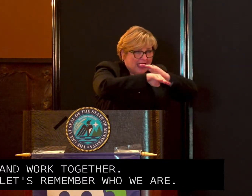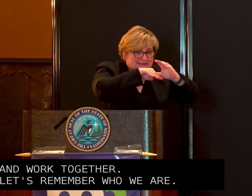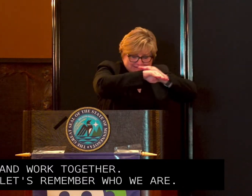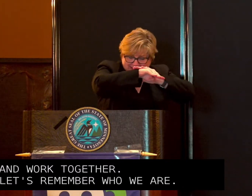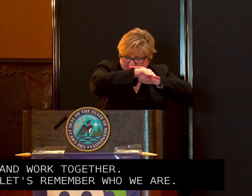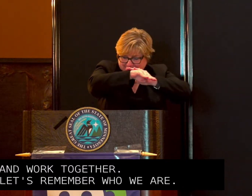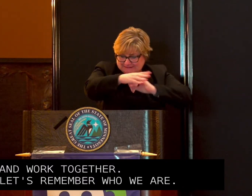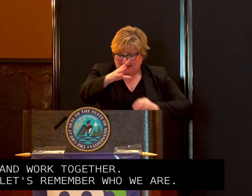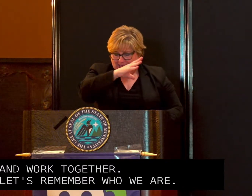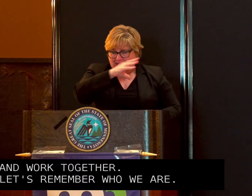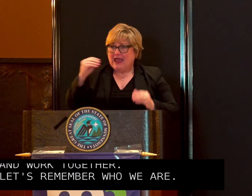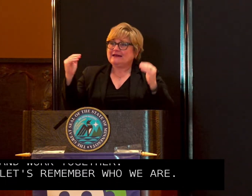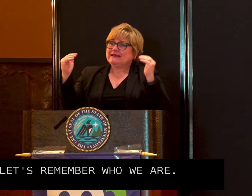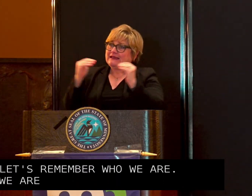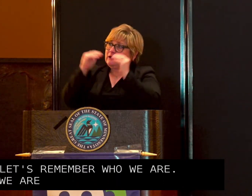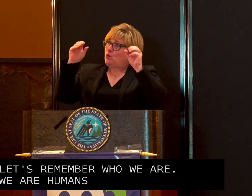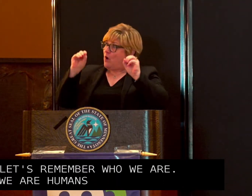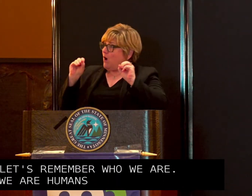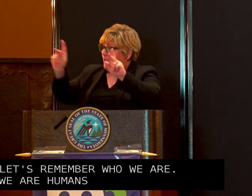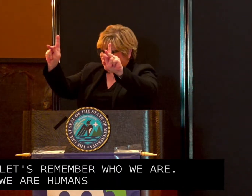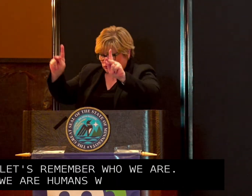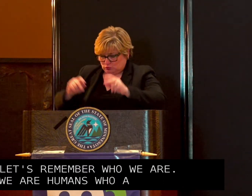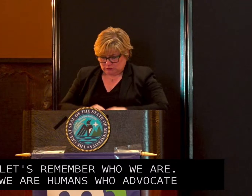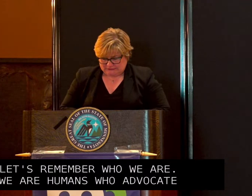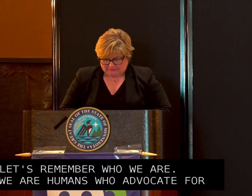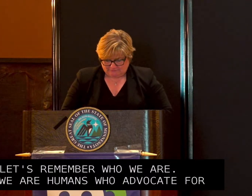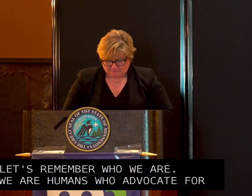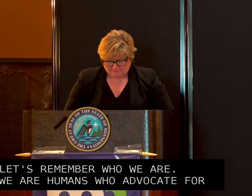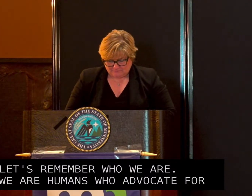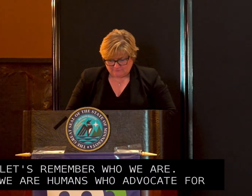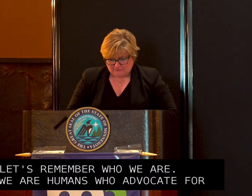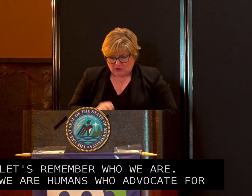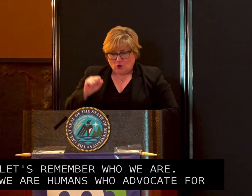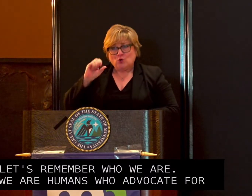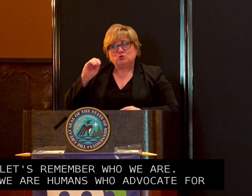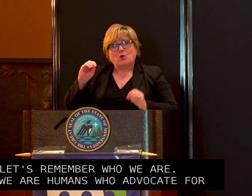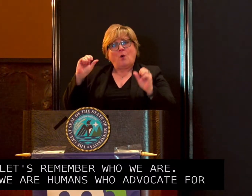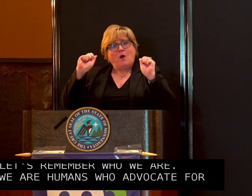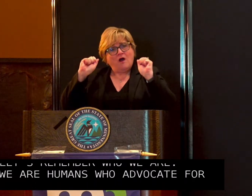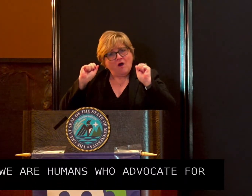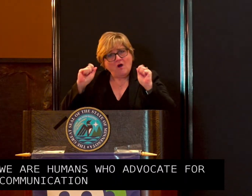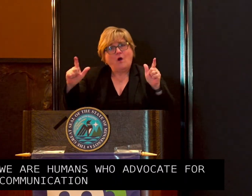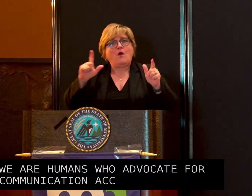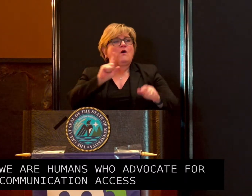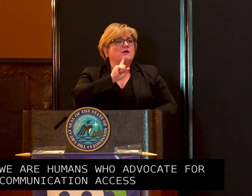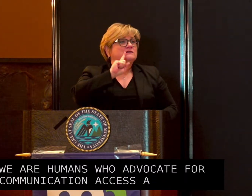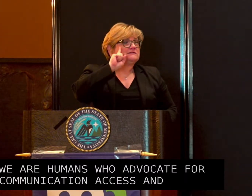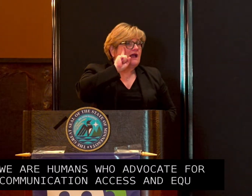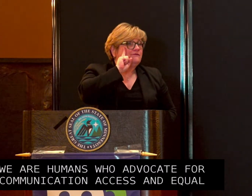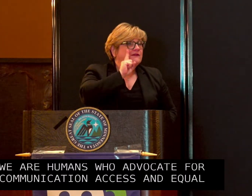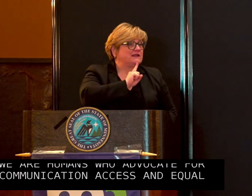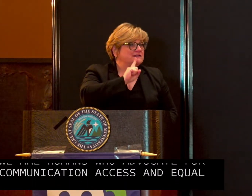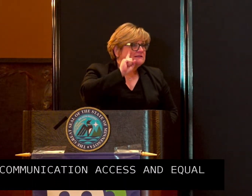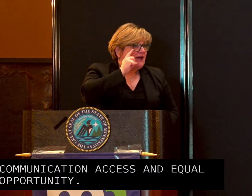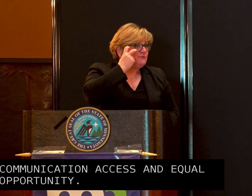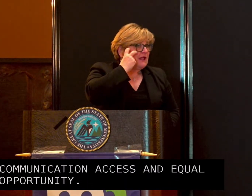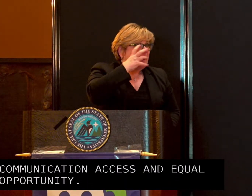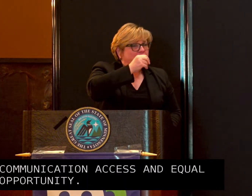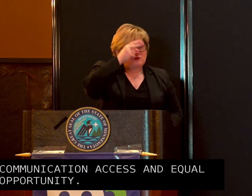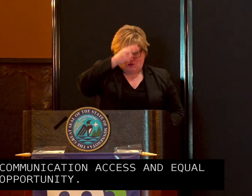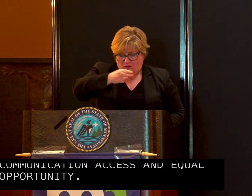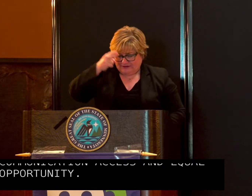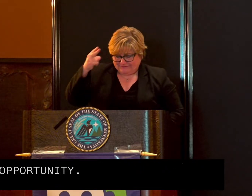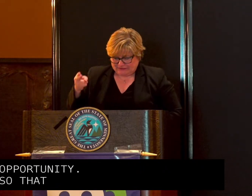We are humans who advocate for communication access and equal opportunity so that all